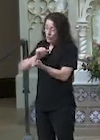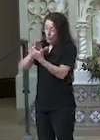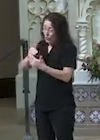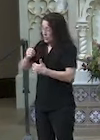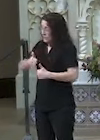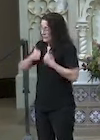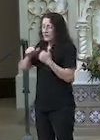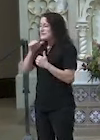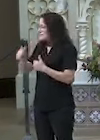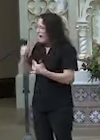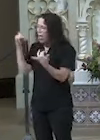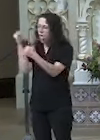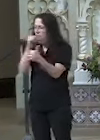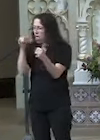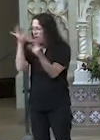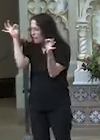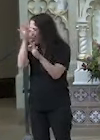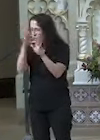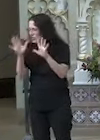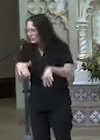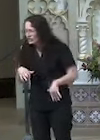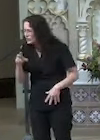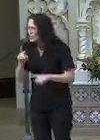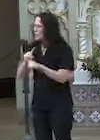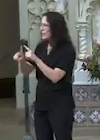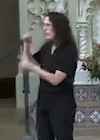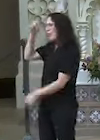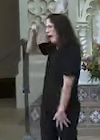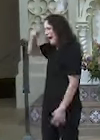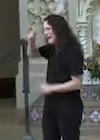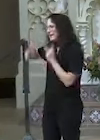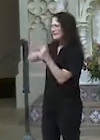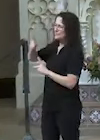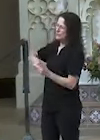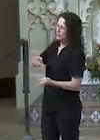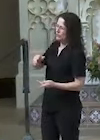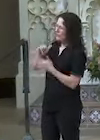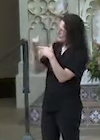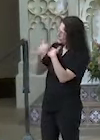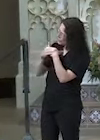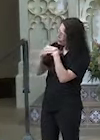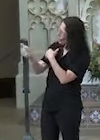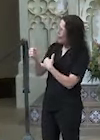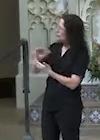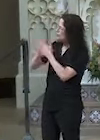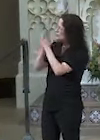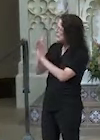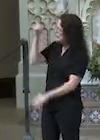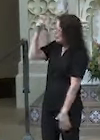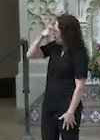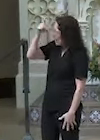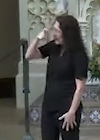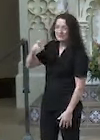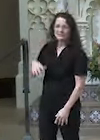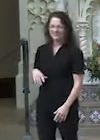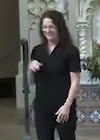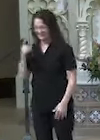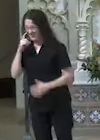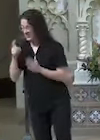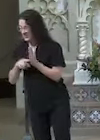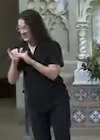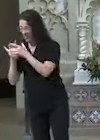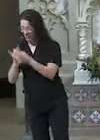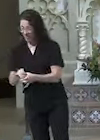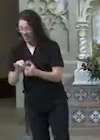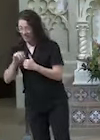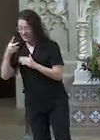as foolish persons, but as wise. Right? See how I just tied in the readings